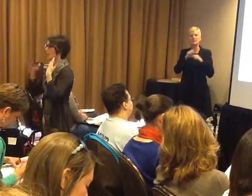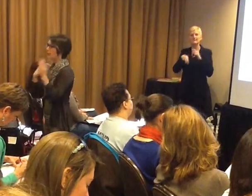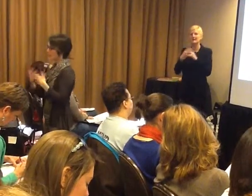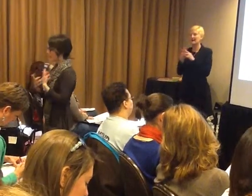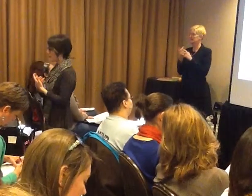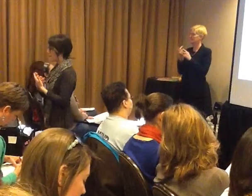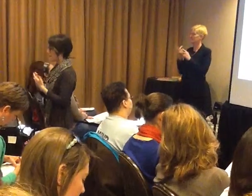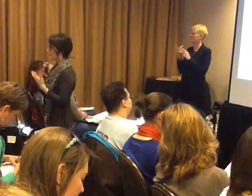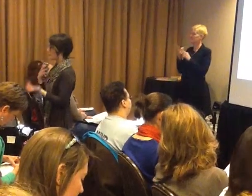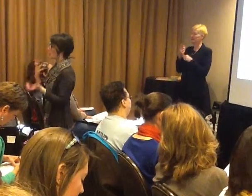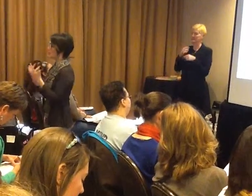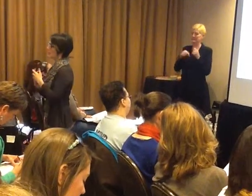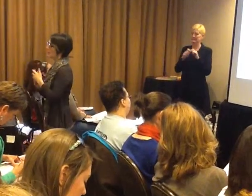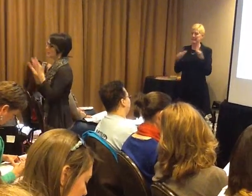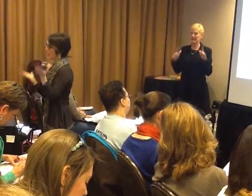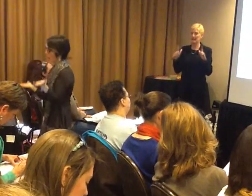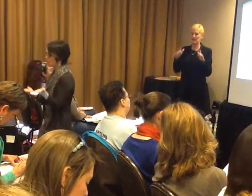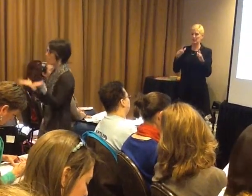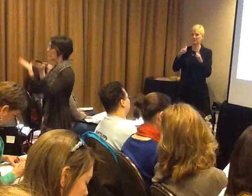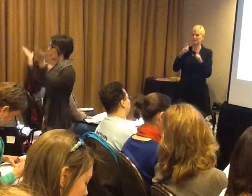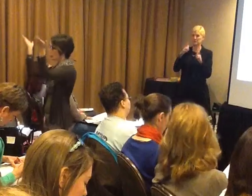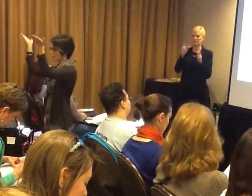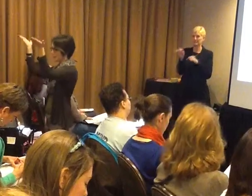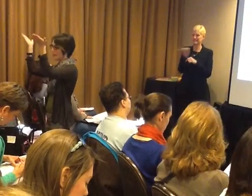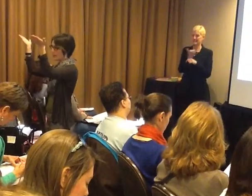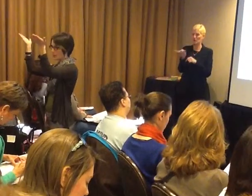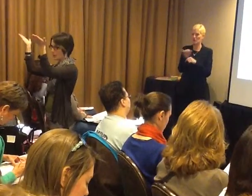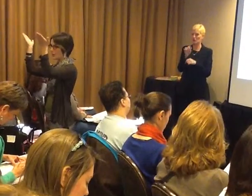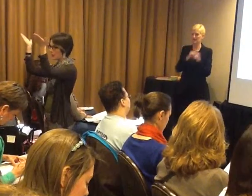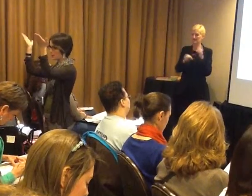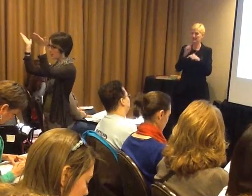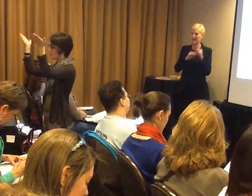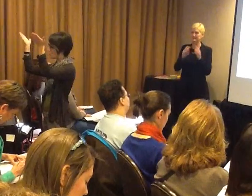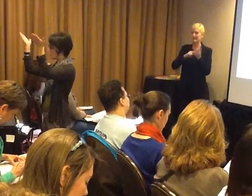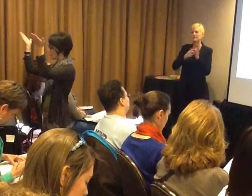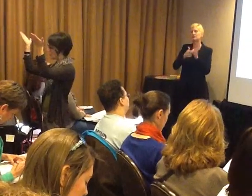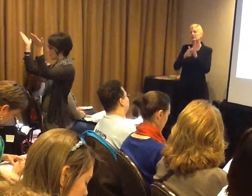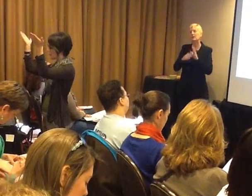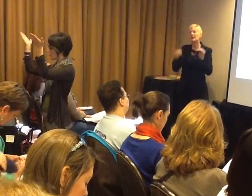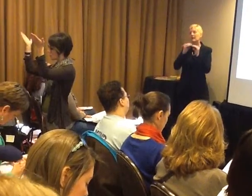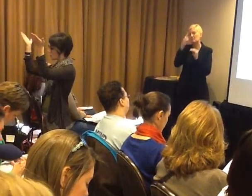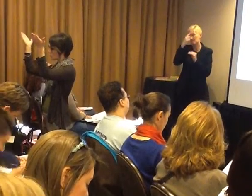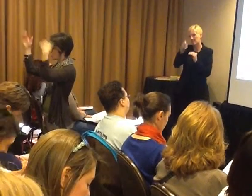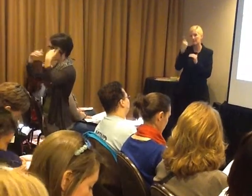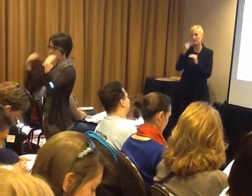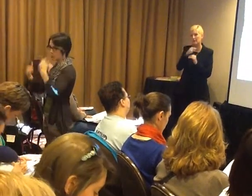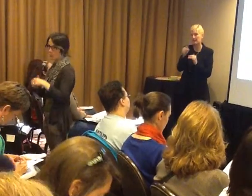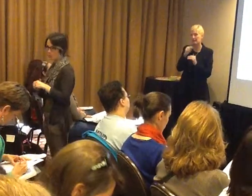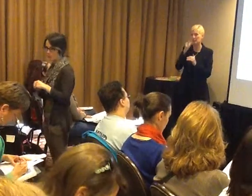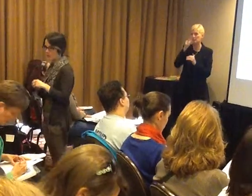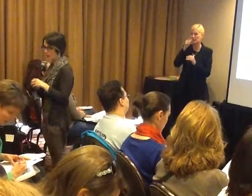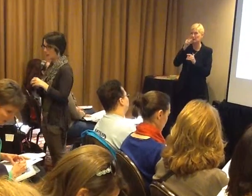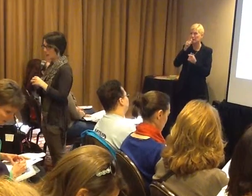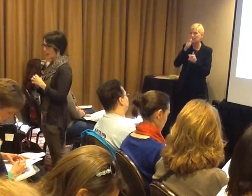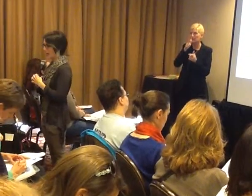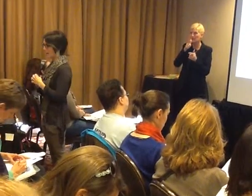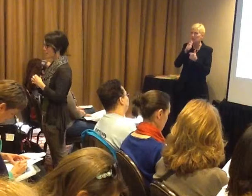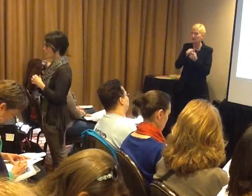twisters in sign language, that is actually increasing that memory load and making it more difficult for them to kind of keep up with